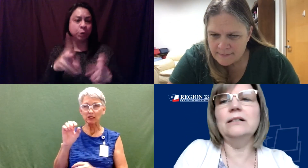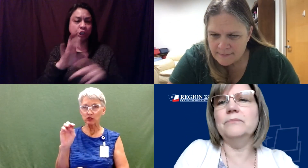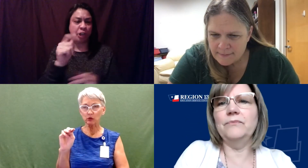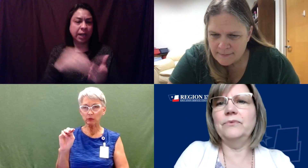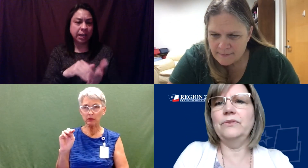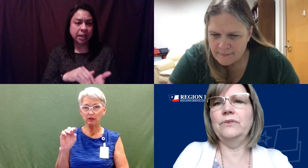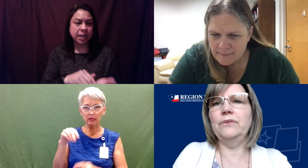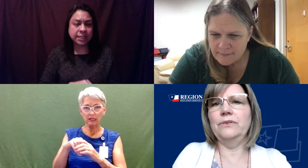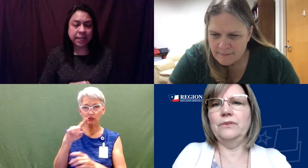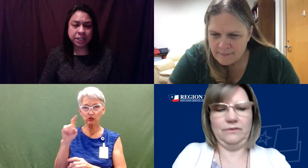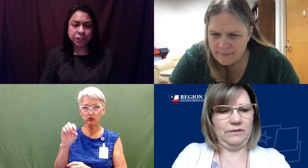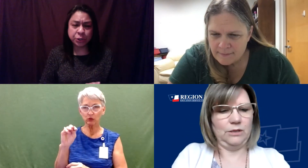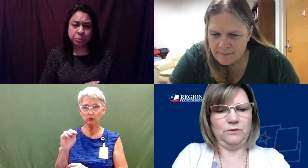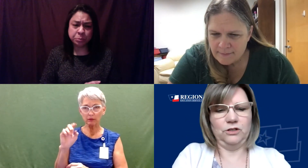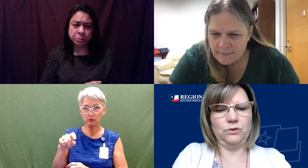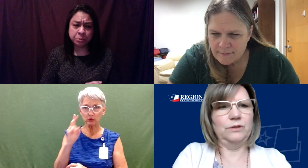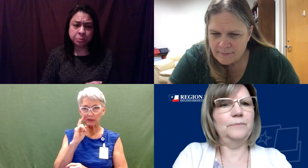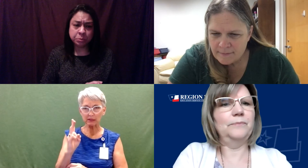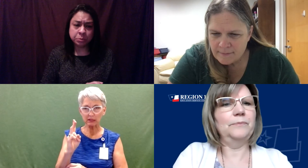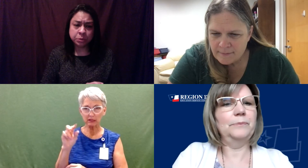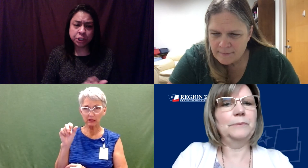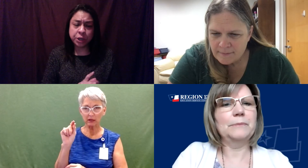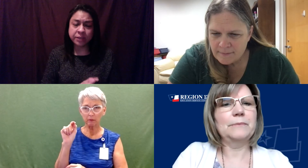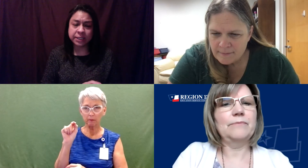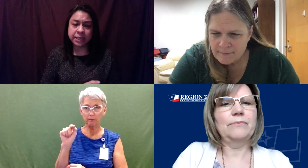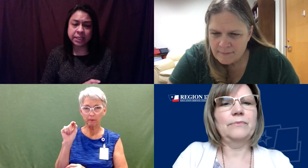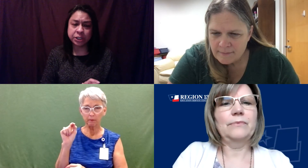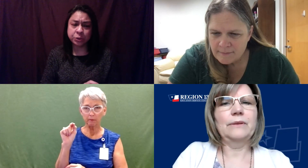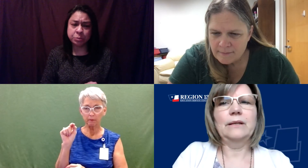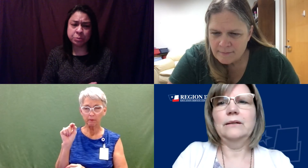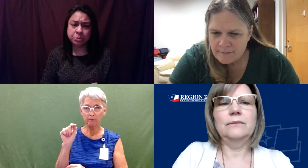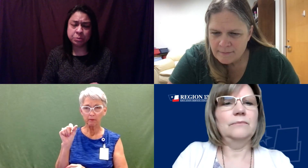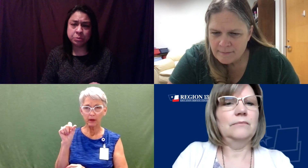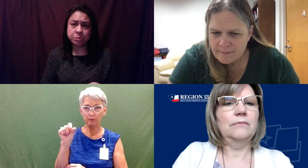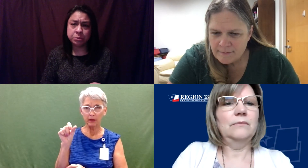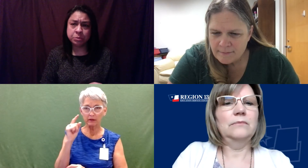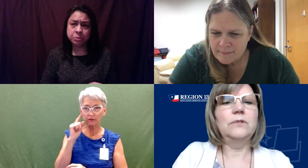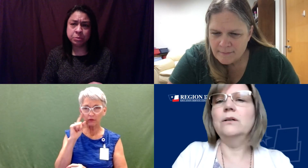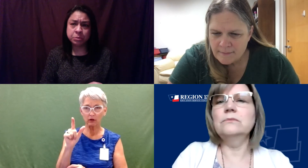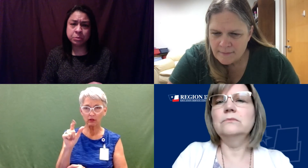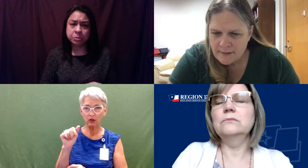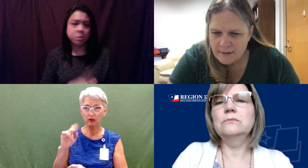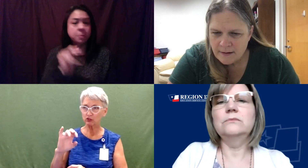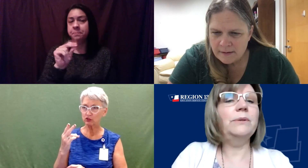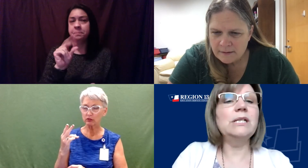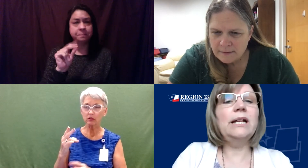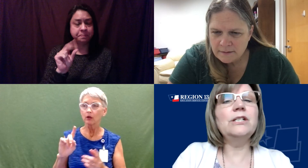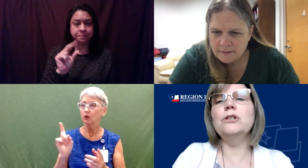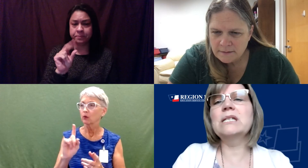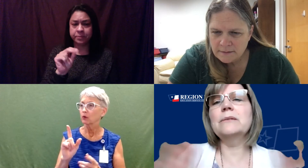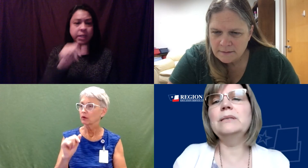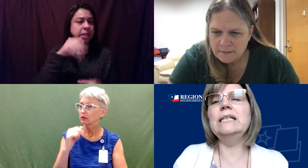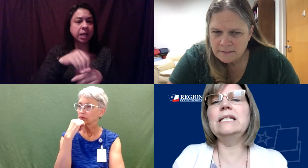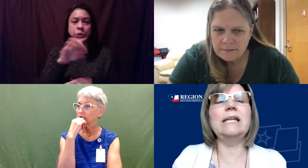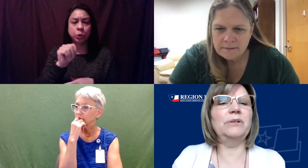again. They'll Is it in Zoom? help you for sure. Do you have to see it in Zoom? No, it's not in